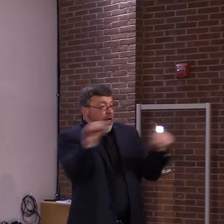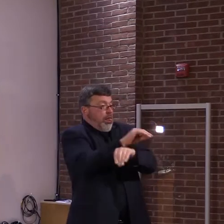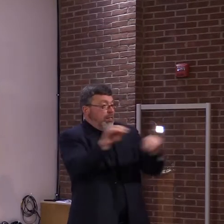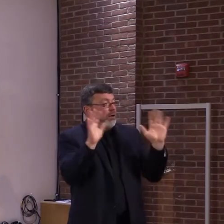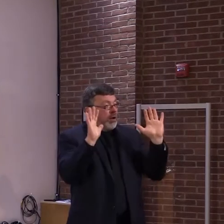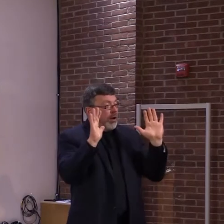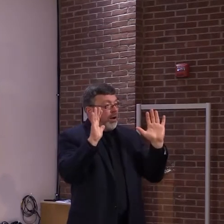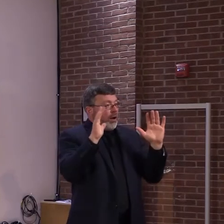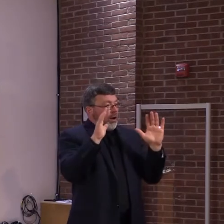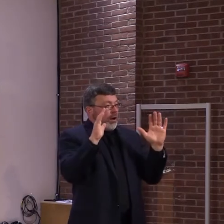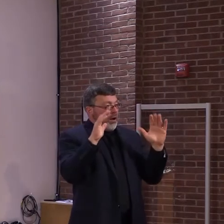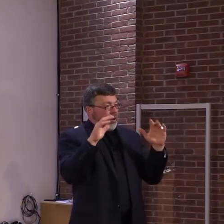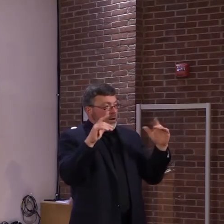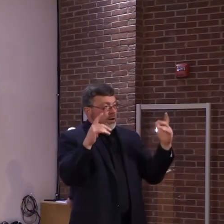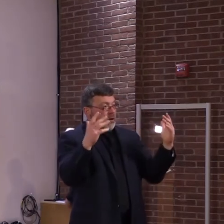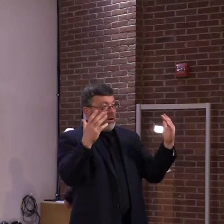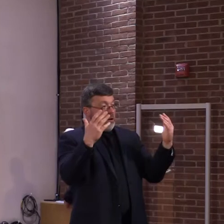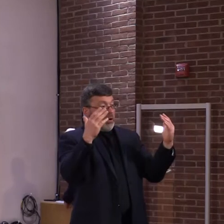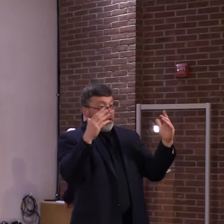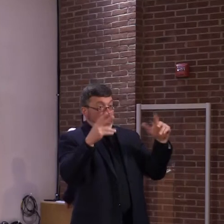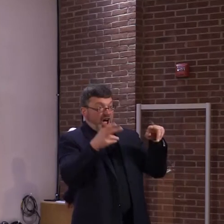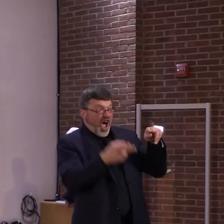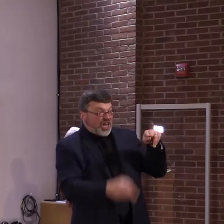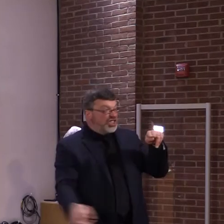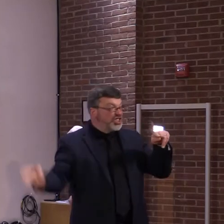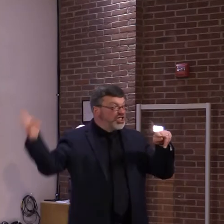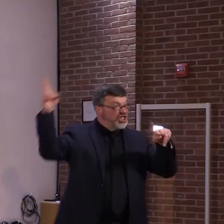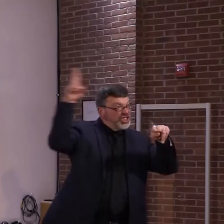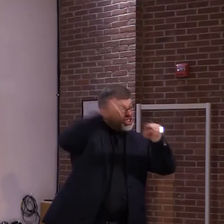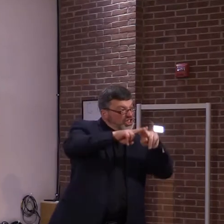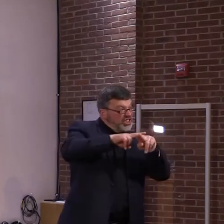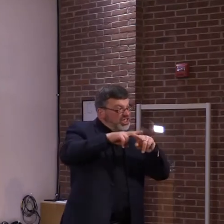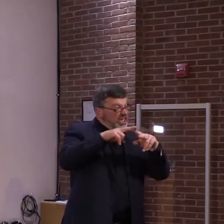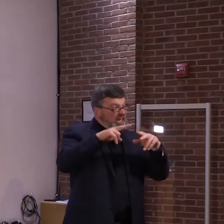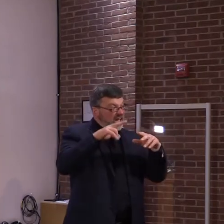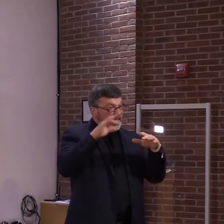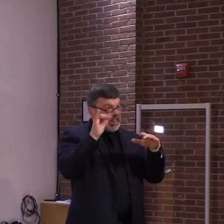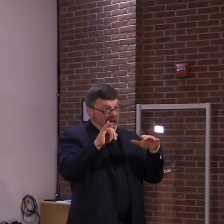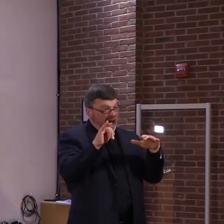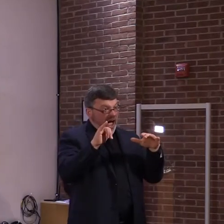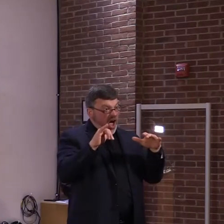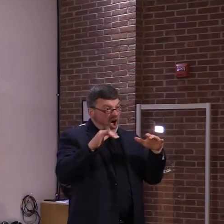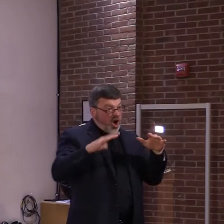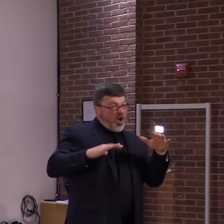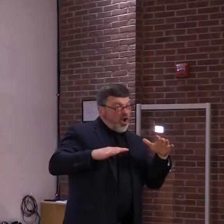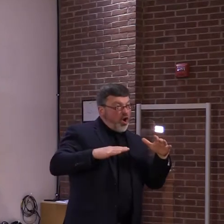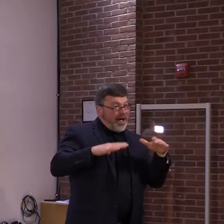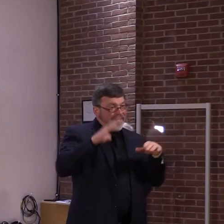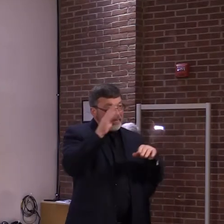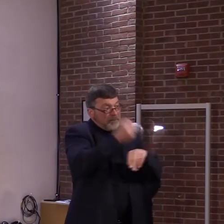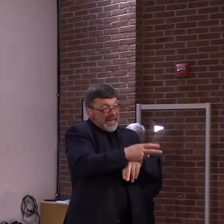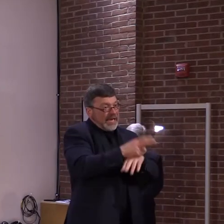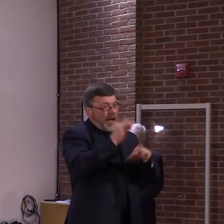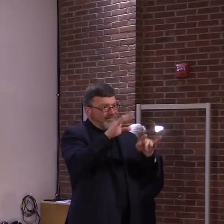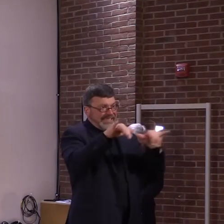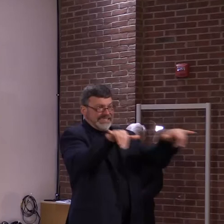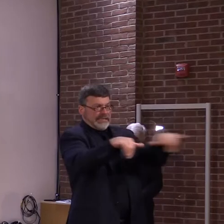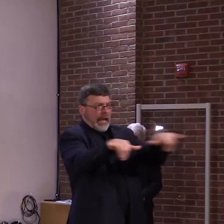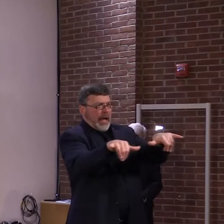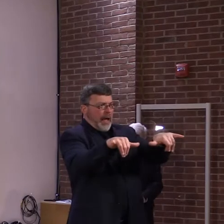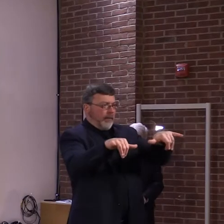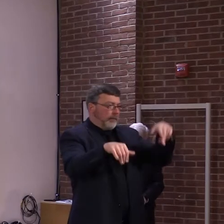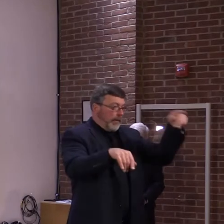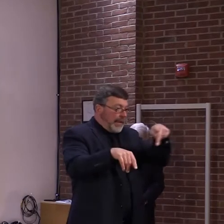outweigh what you would normally get if you just did the two doses of the same vaccine that you were originally signed up